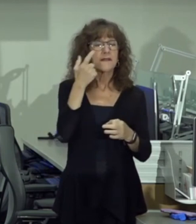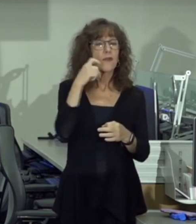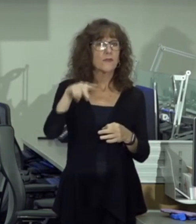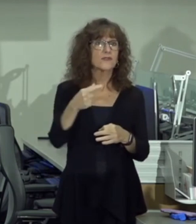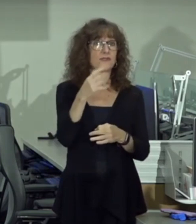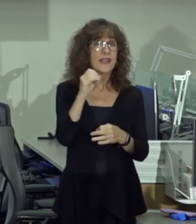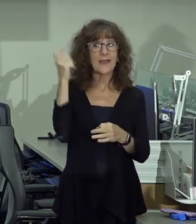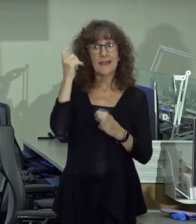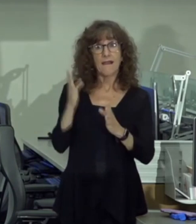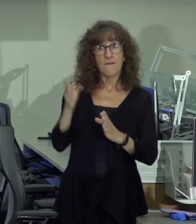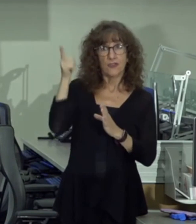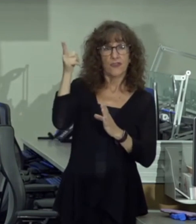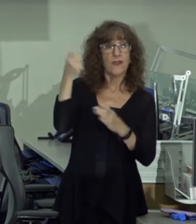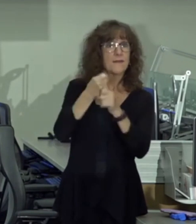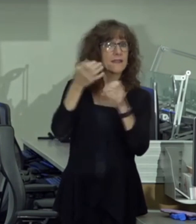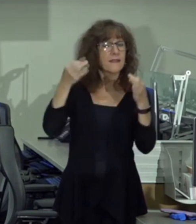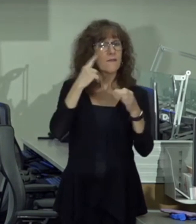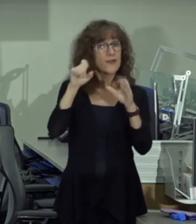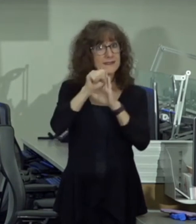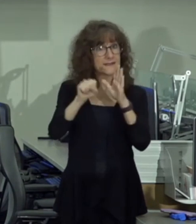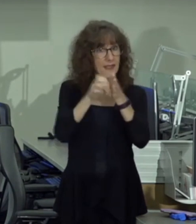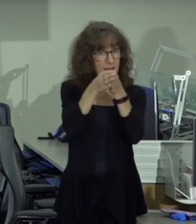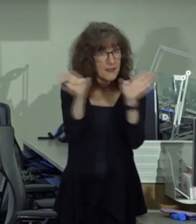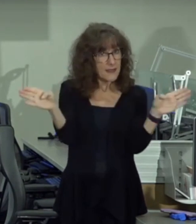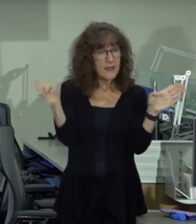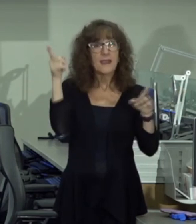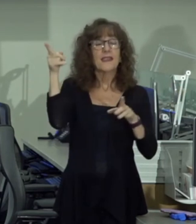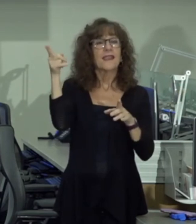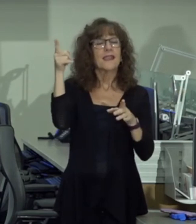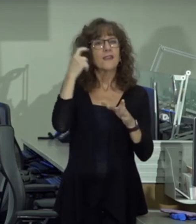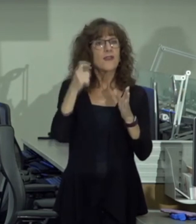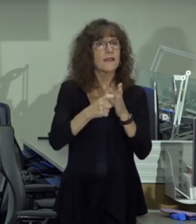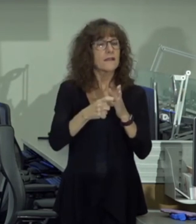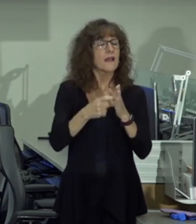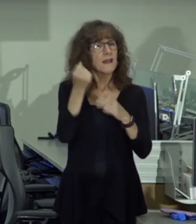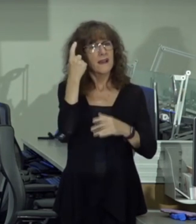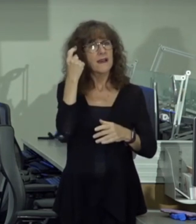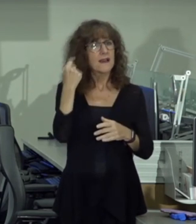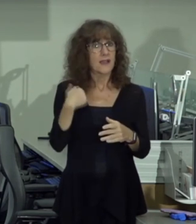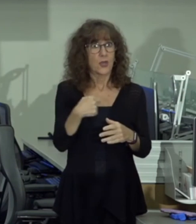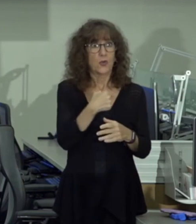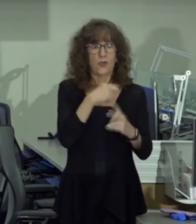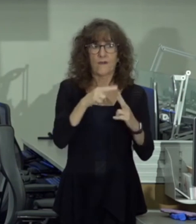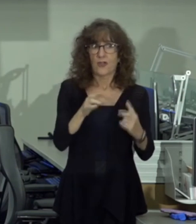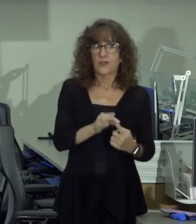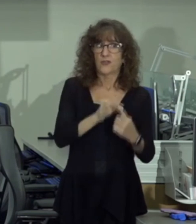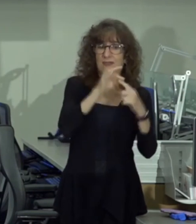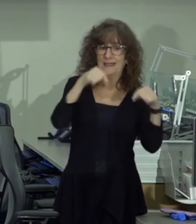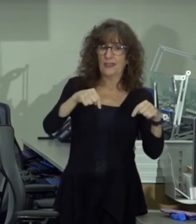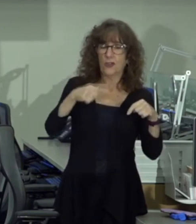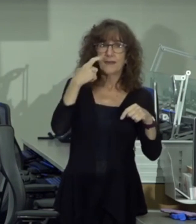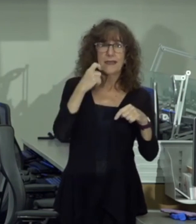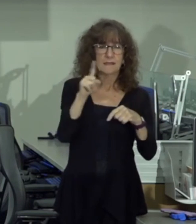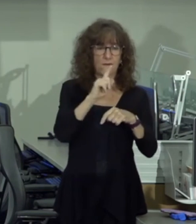County. The governor is making decisions for the state, and he recognizes and appreciates that we are very uniquely situated because of